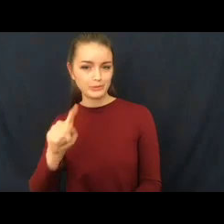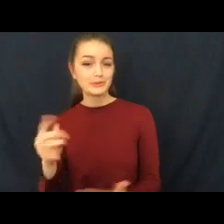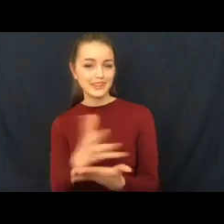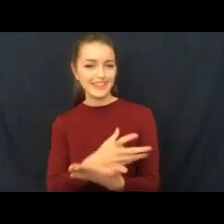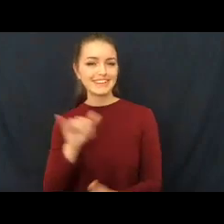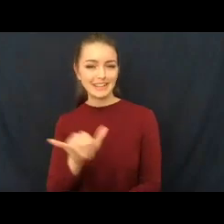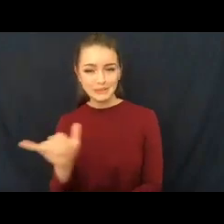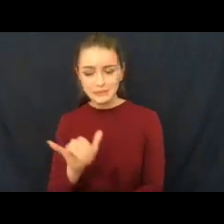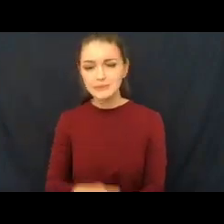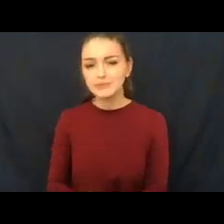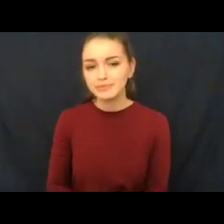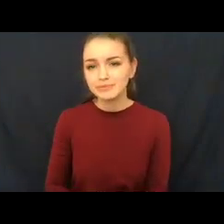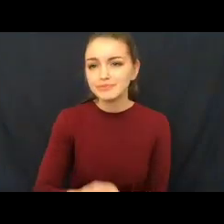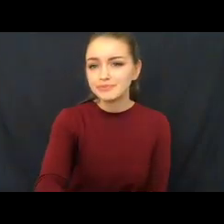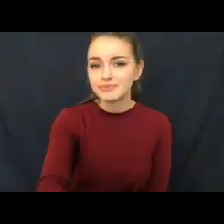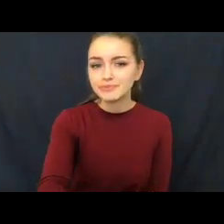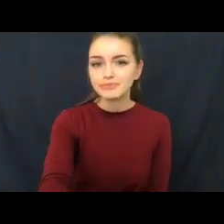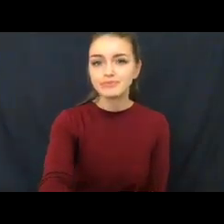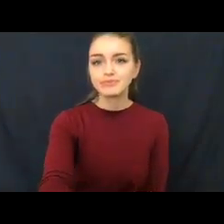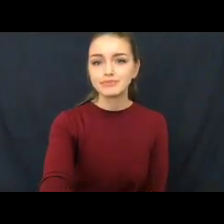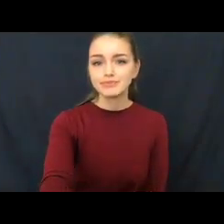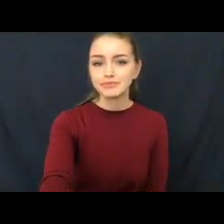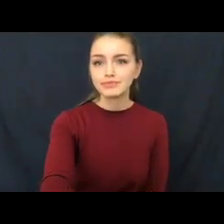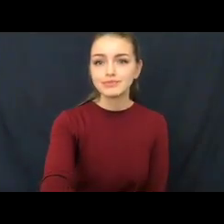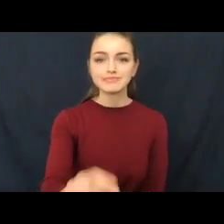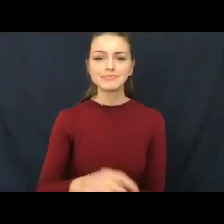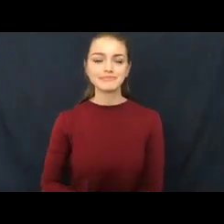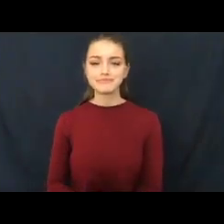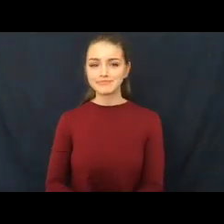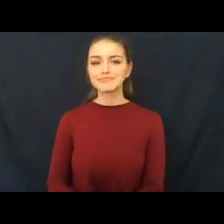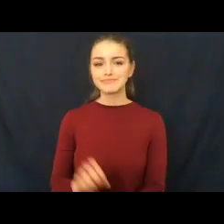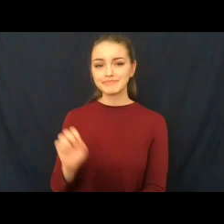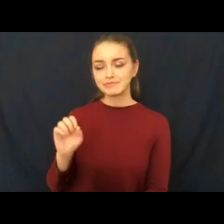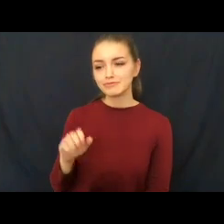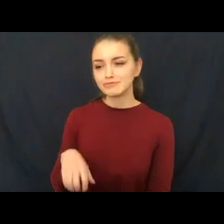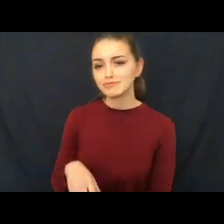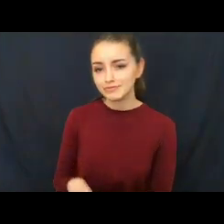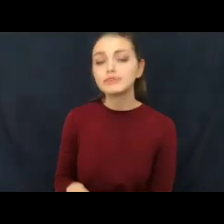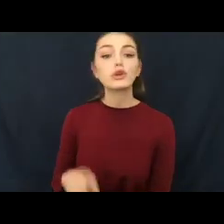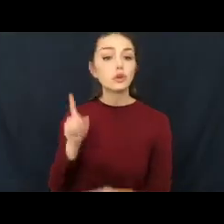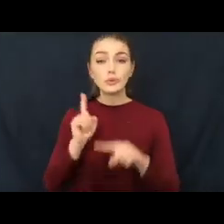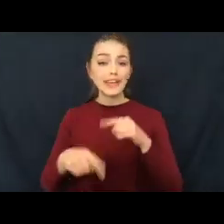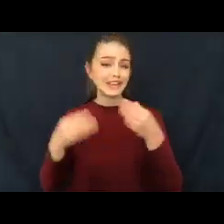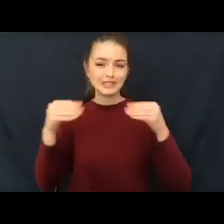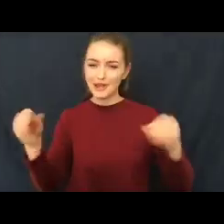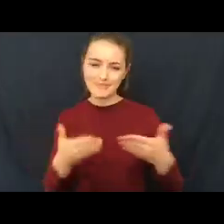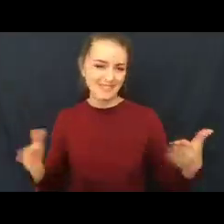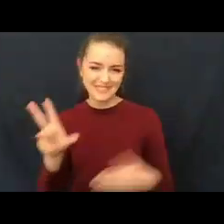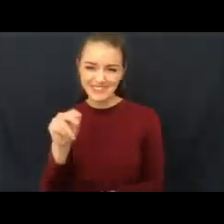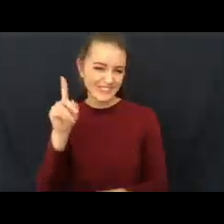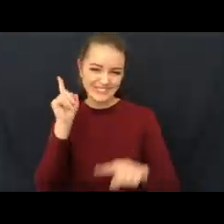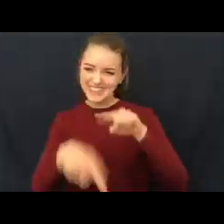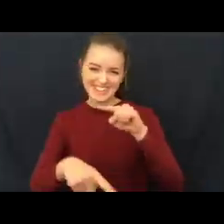Awesome. Yeah. You can, it's like one-stop shopping. Yes, exactly. But you can't shop here. They don't let you do